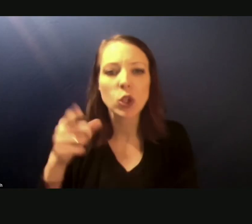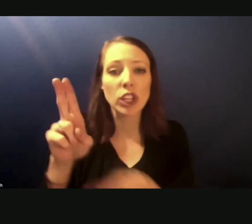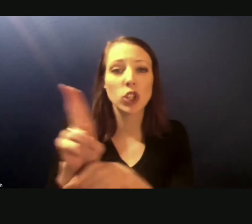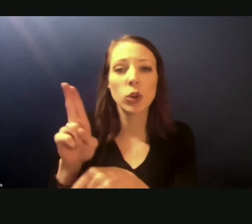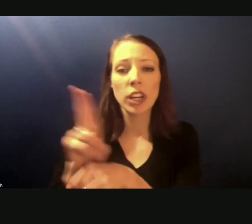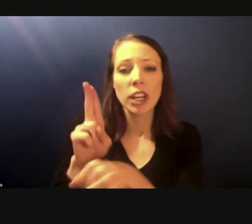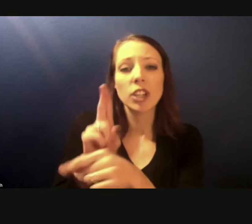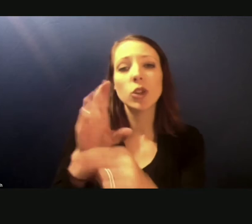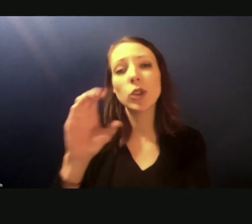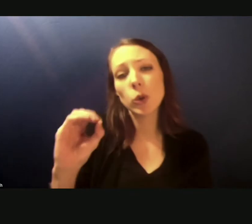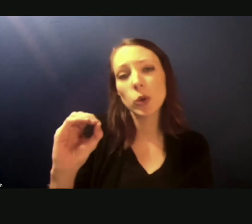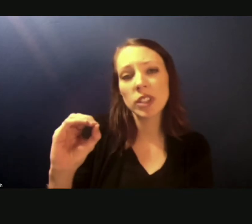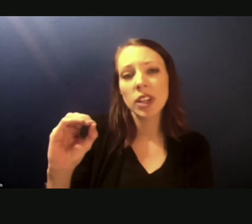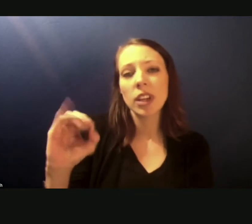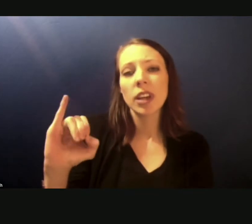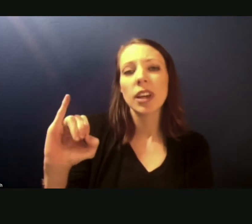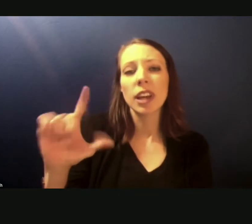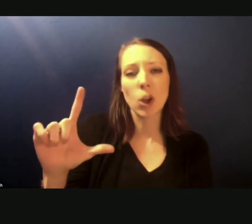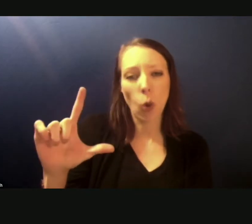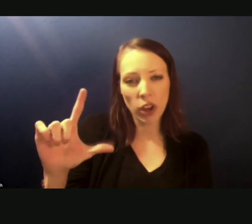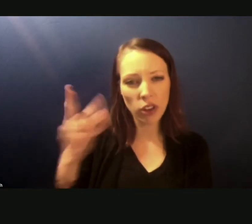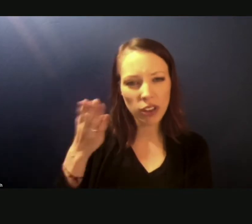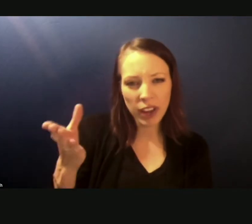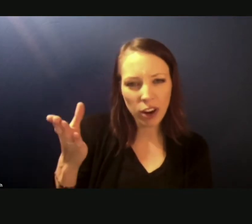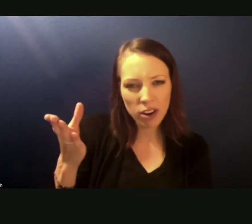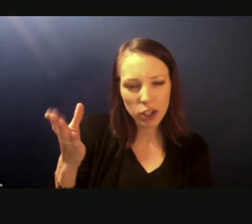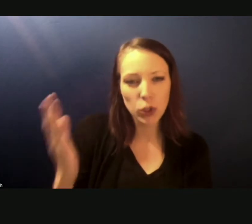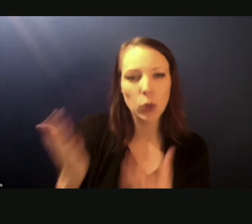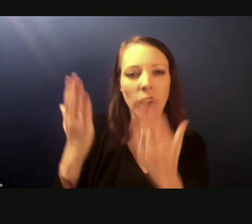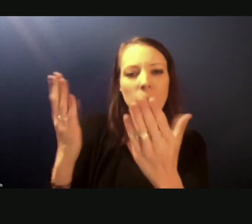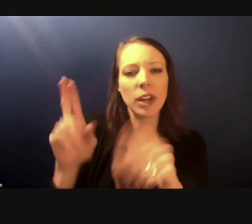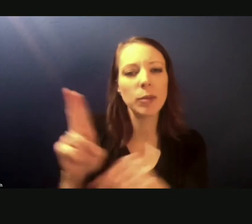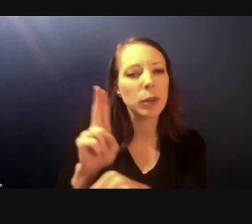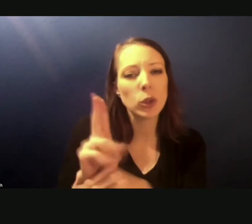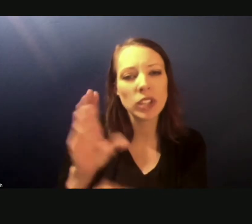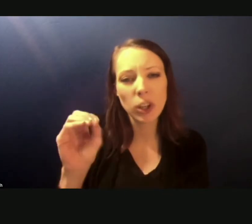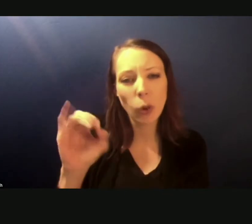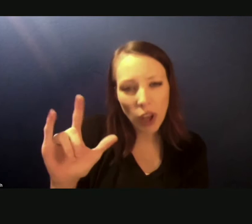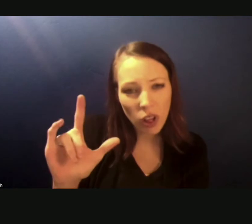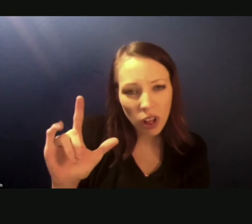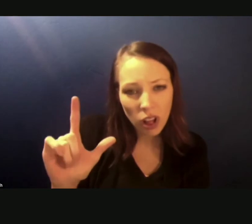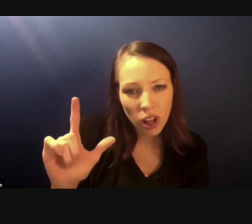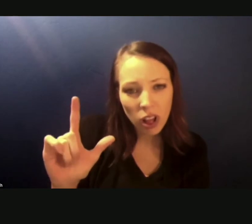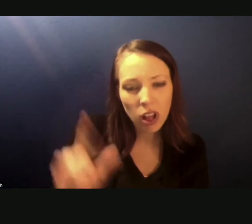So did you use an oil there? Would you recommend maybe using an